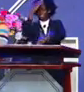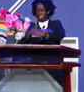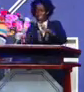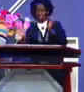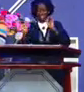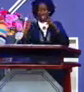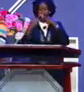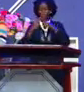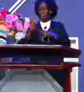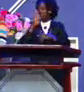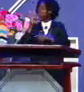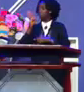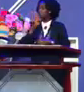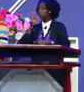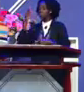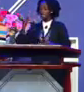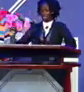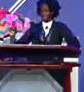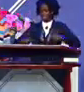as he